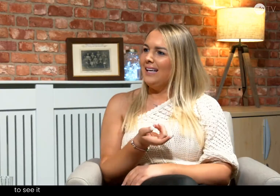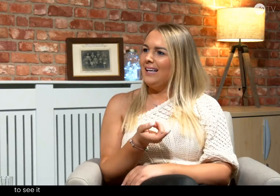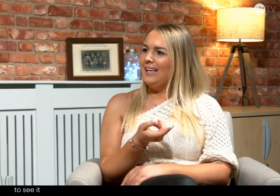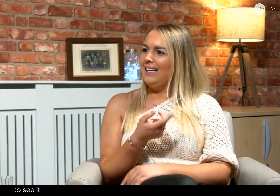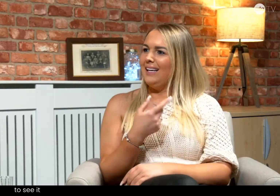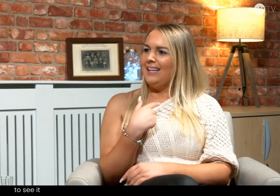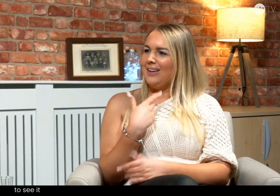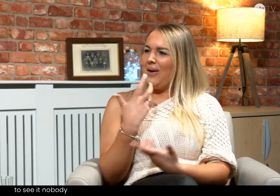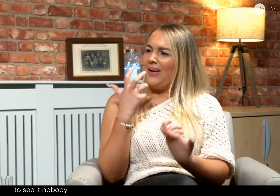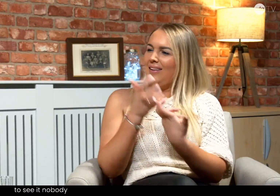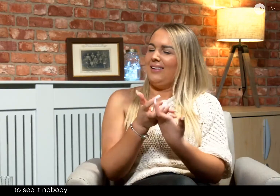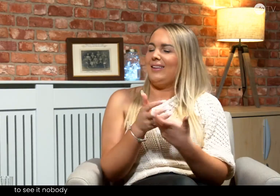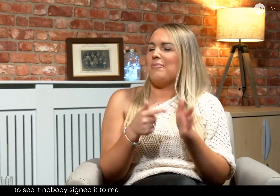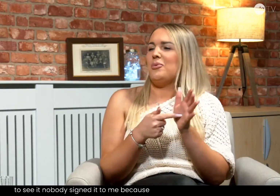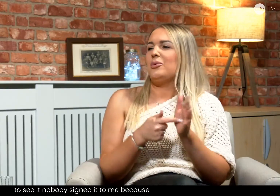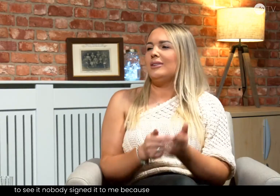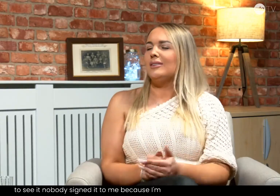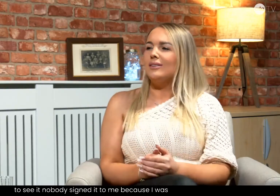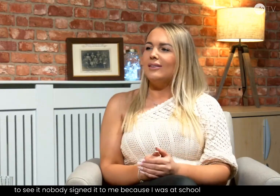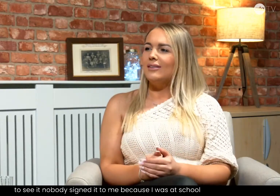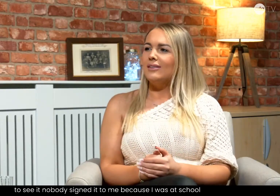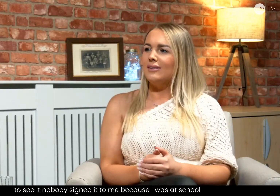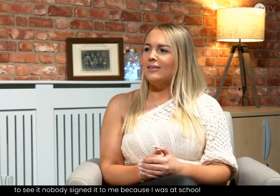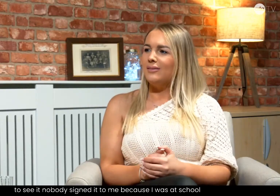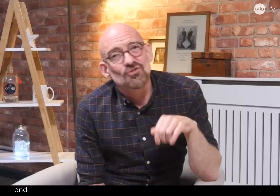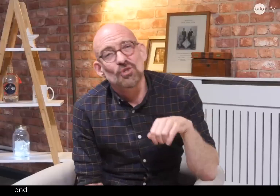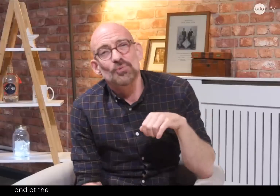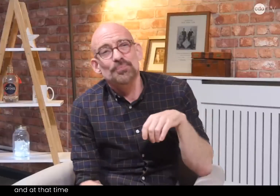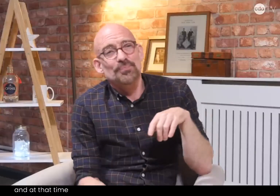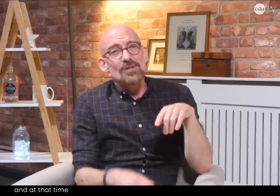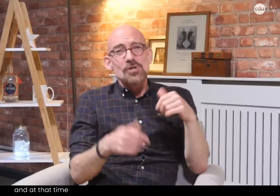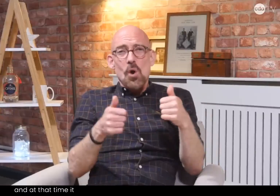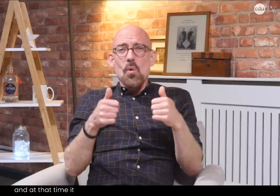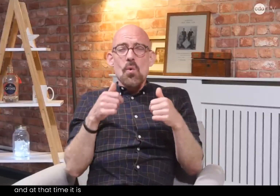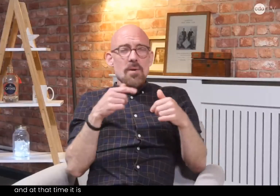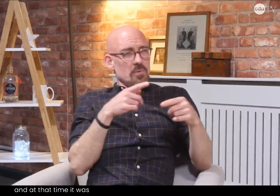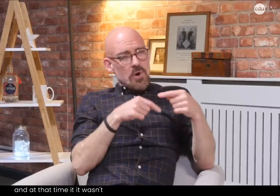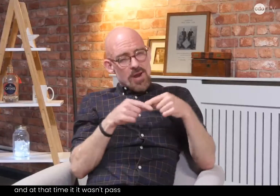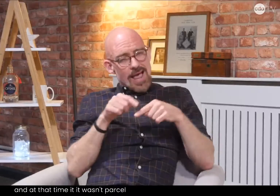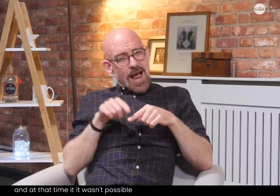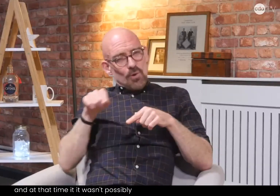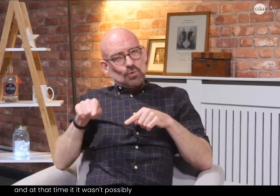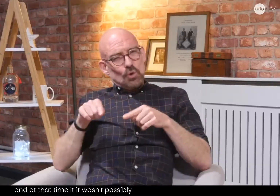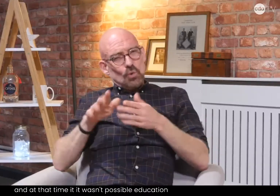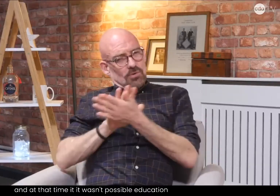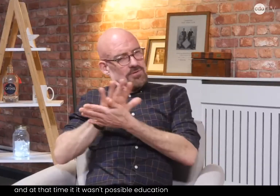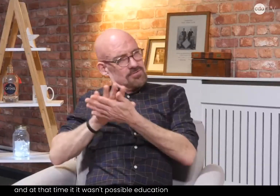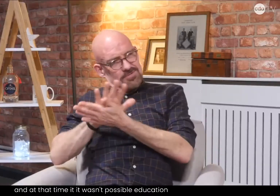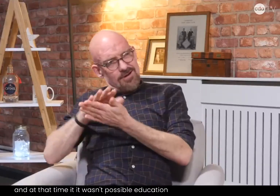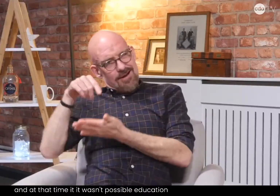because I was at school, and at that time it just wasn't part of the education. So that's what I see as really important.